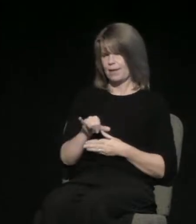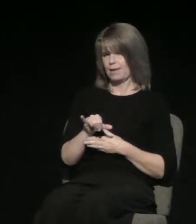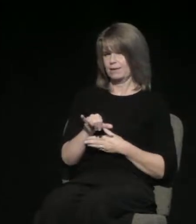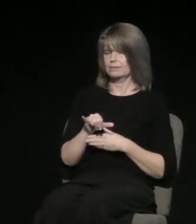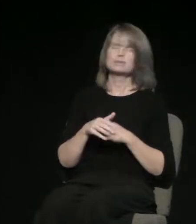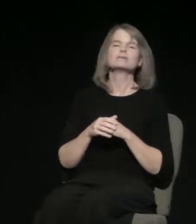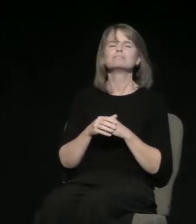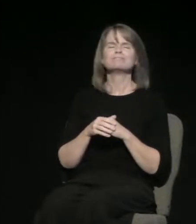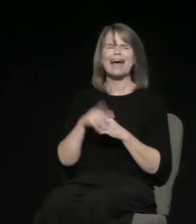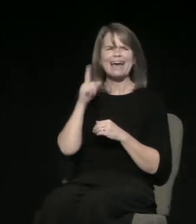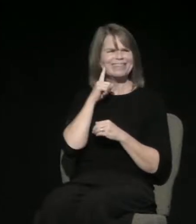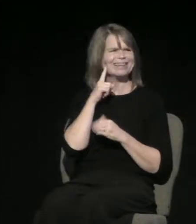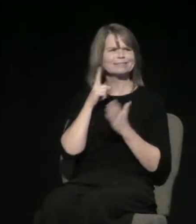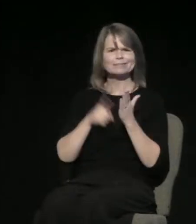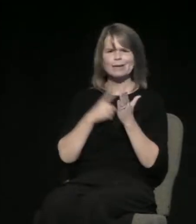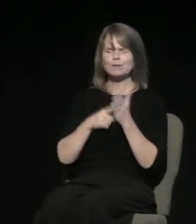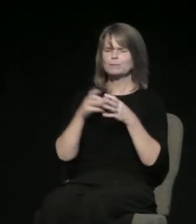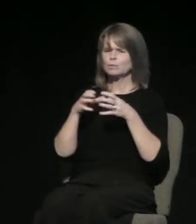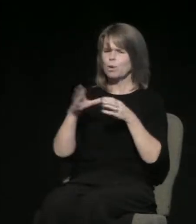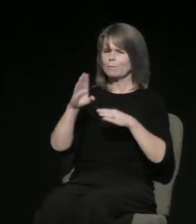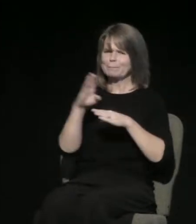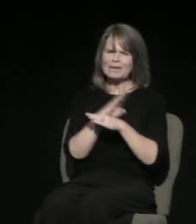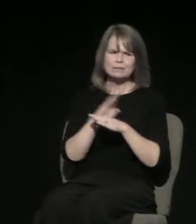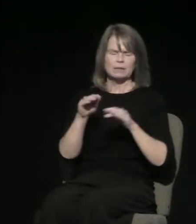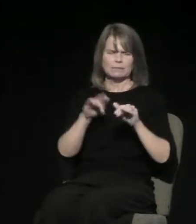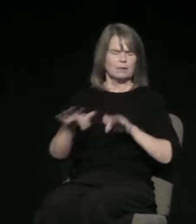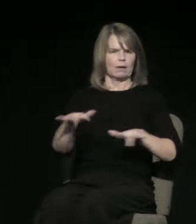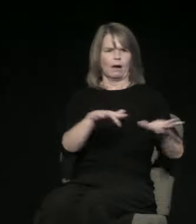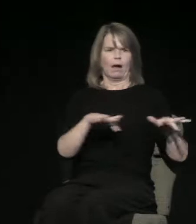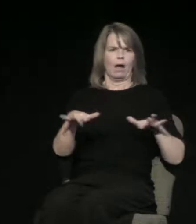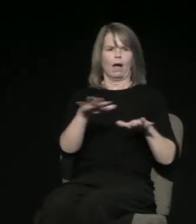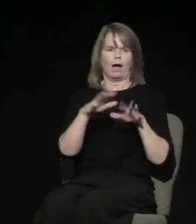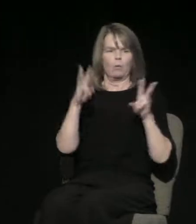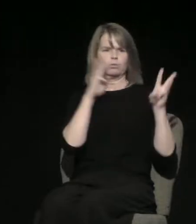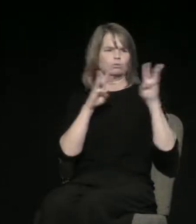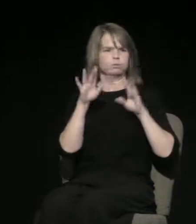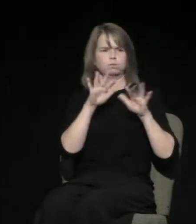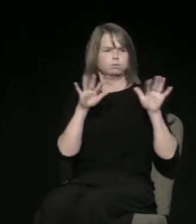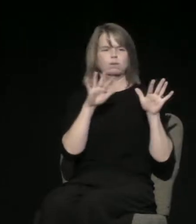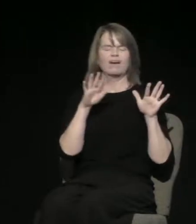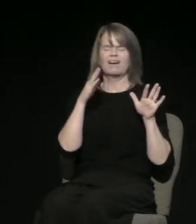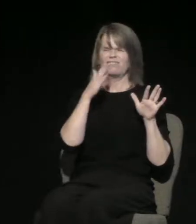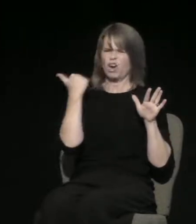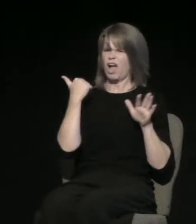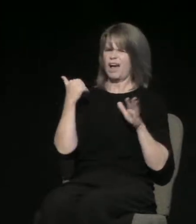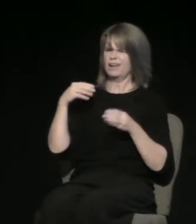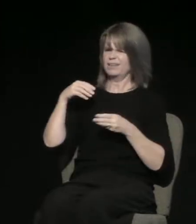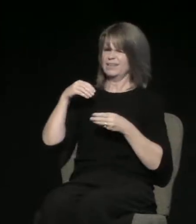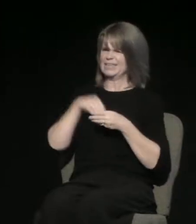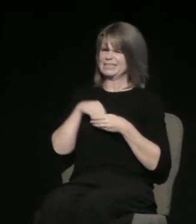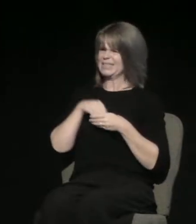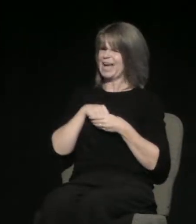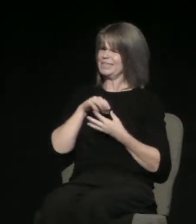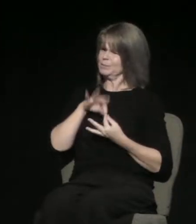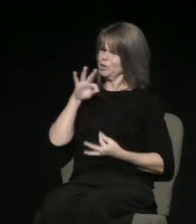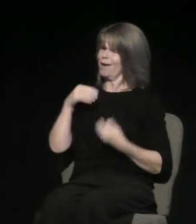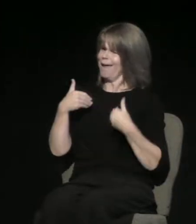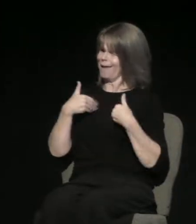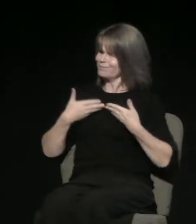I Think We're So Busy And So Frazzled And So Worried That Sometimes We Forgotten We Have An Inner Being